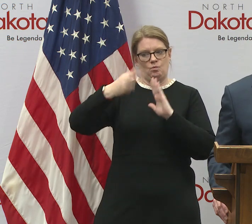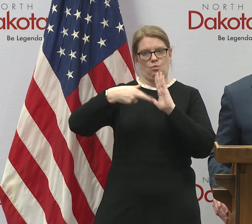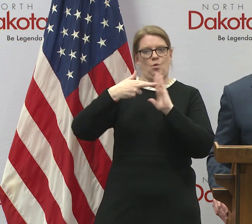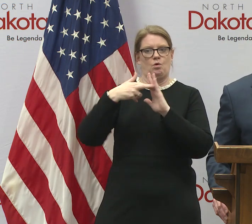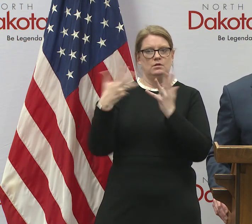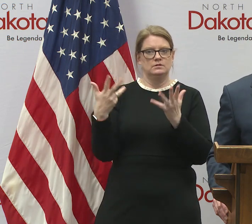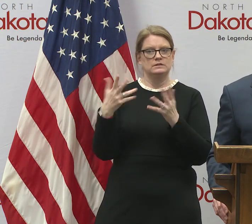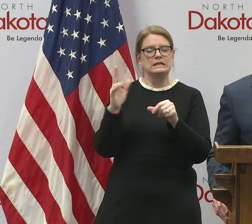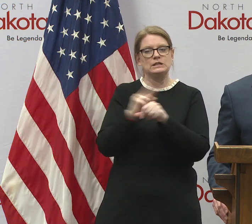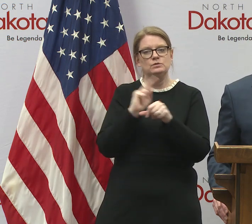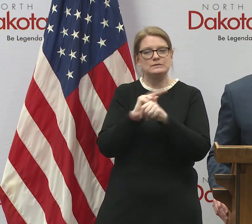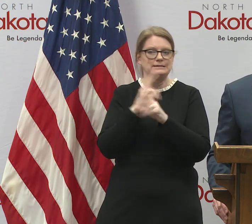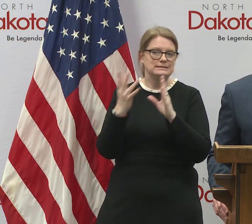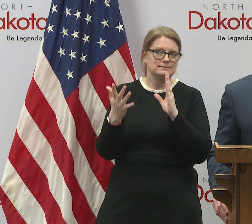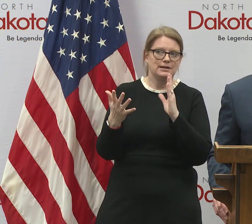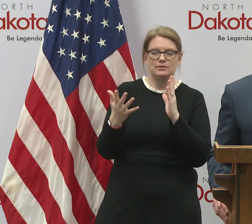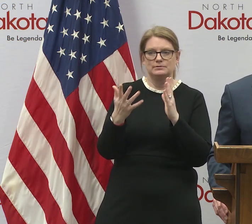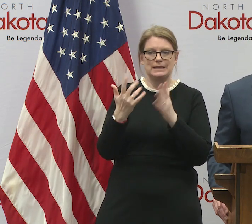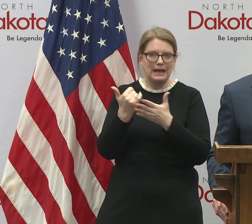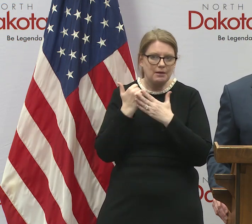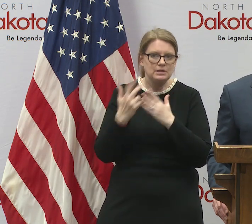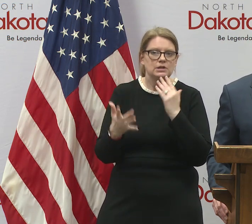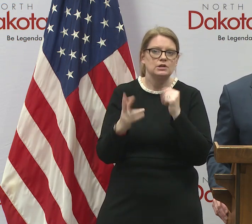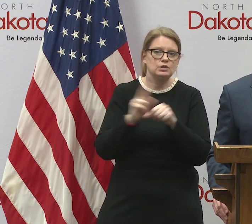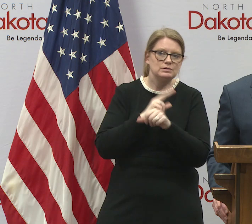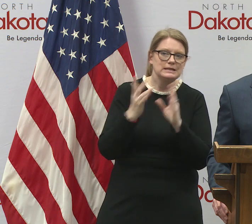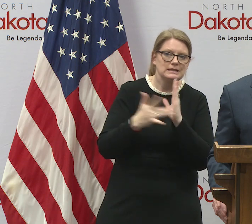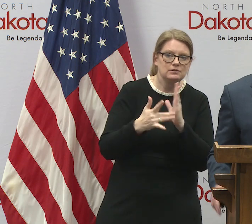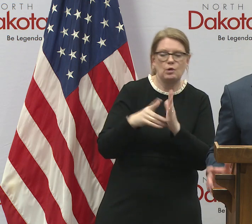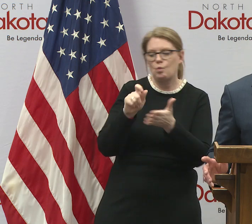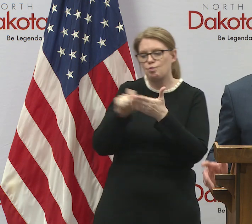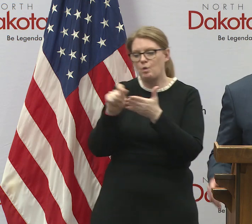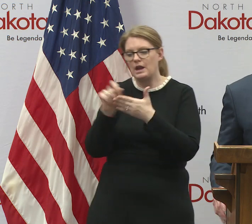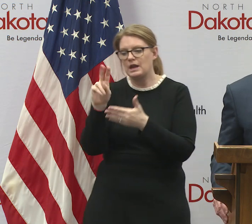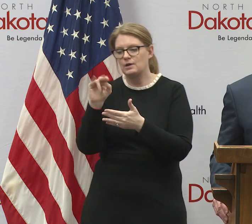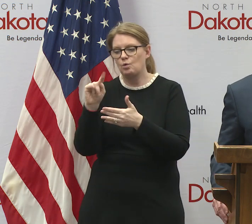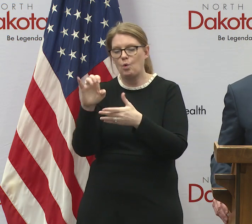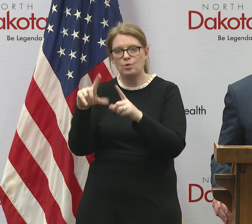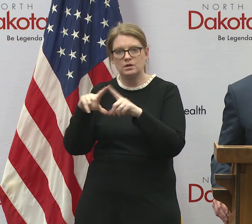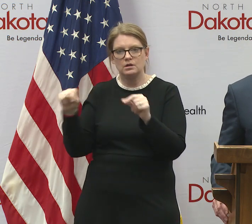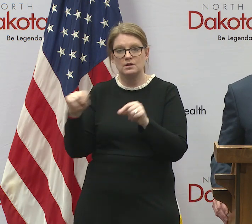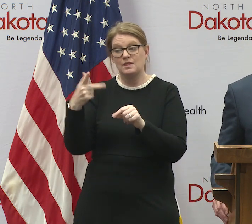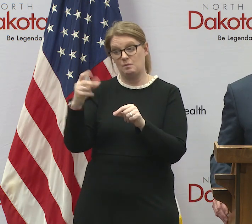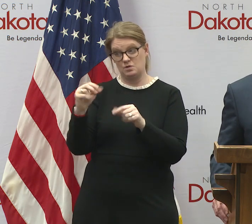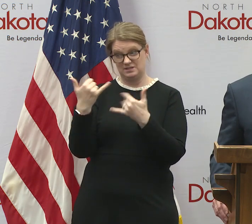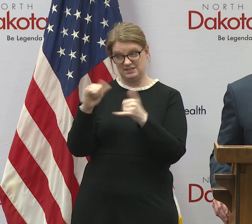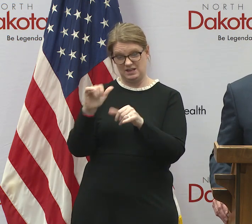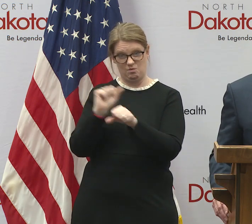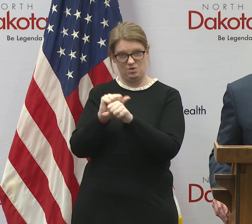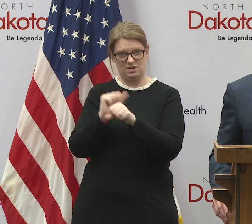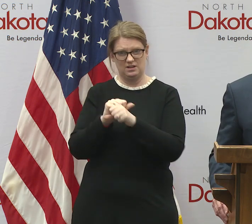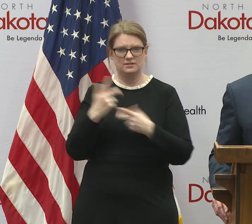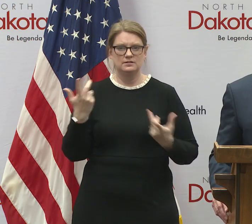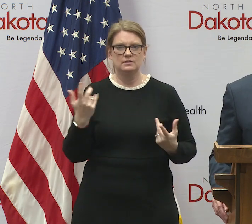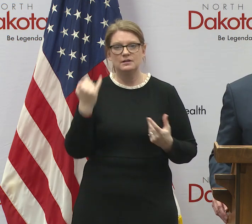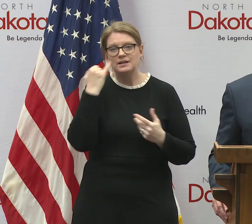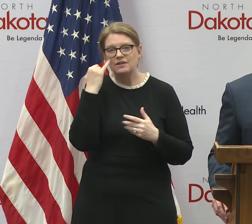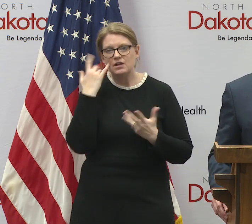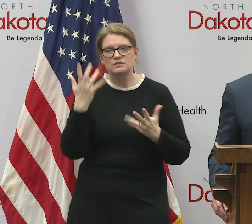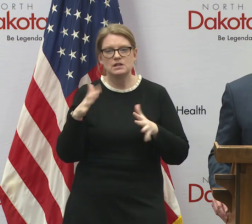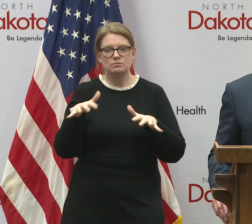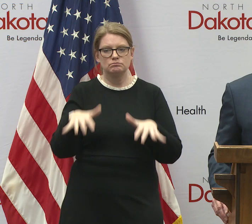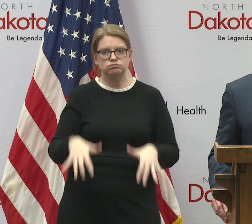it's using technology, writing someone a handwritten note. The post office is still working, and I've said when you got some downtime